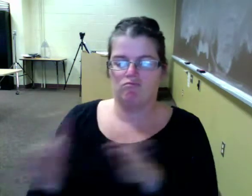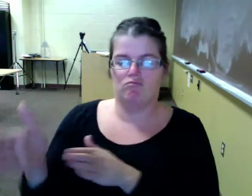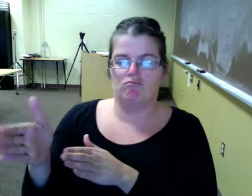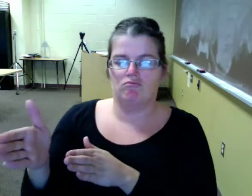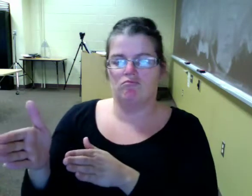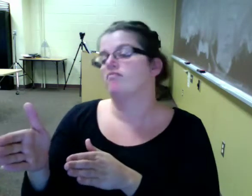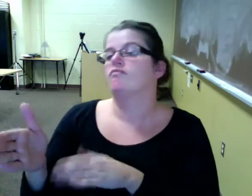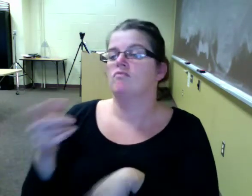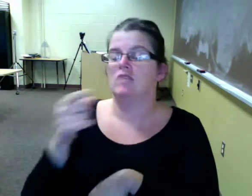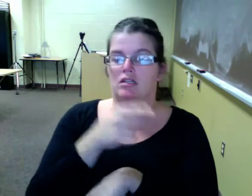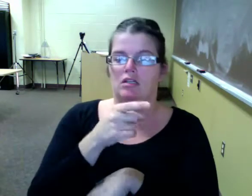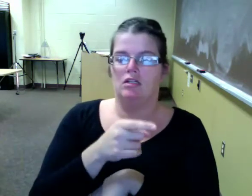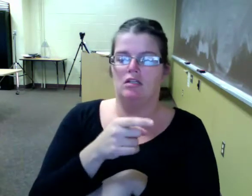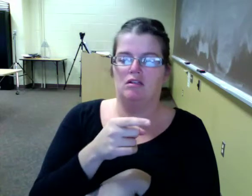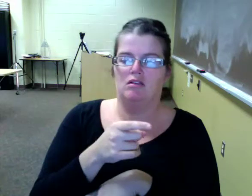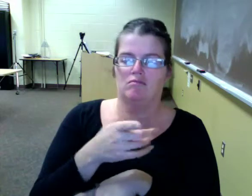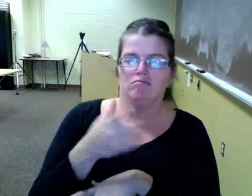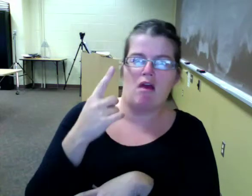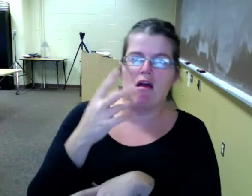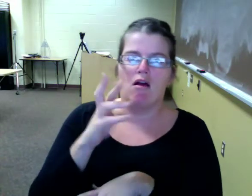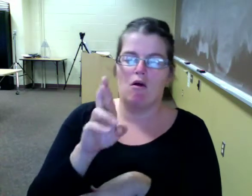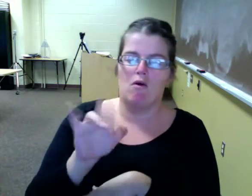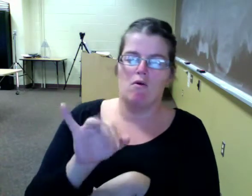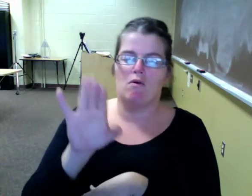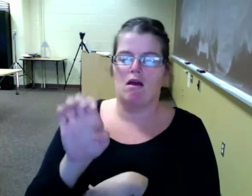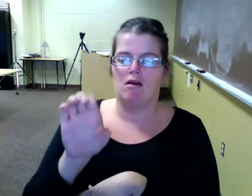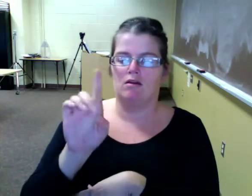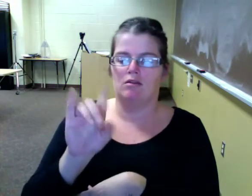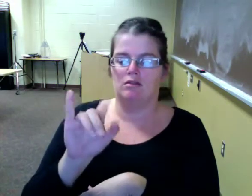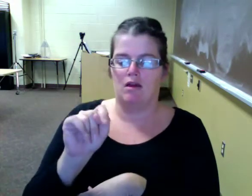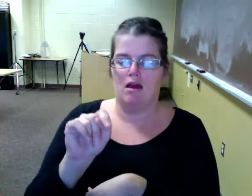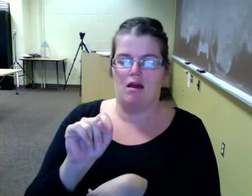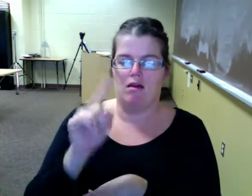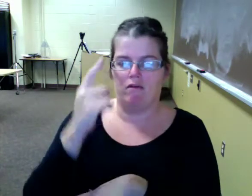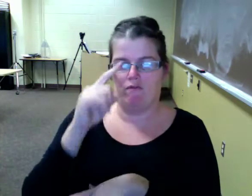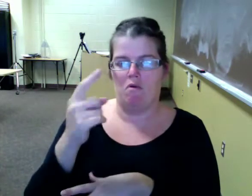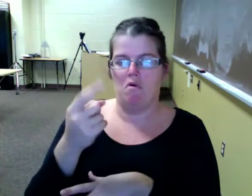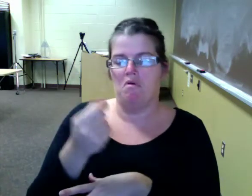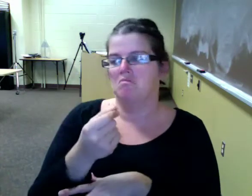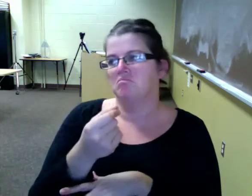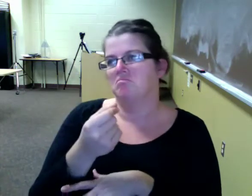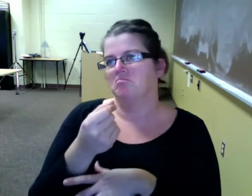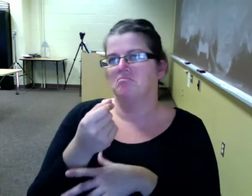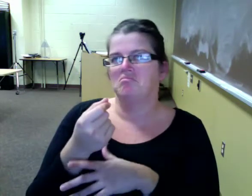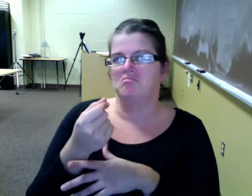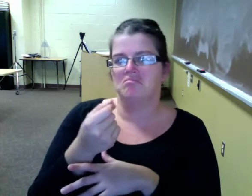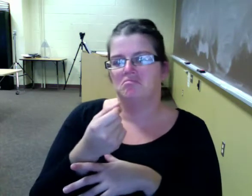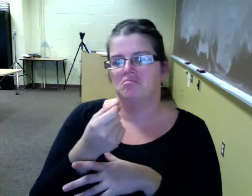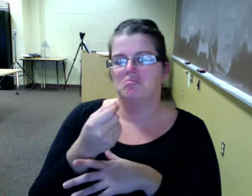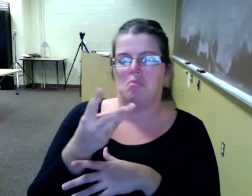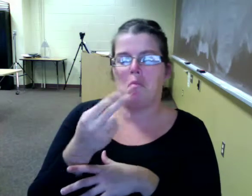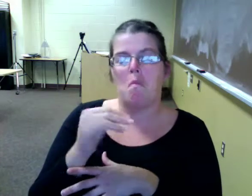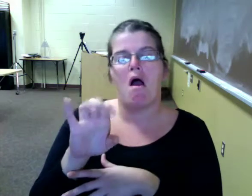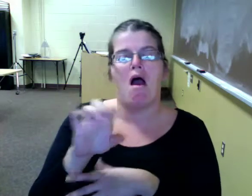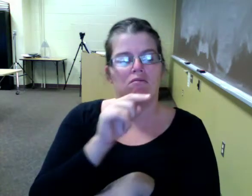a rice diet, and for a while he only ate brown rice. This isn't brown rice with chicken,